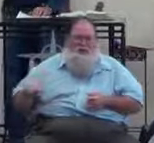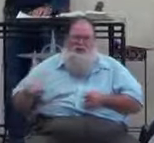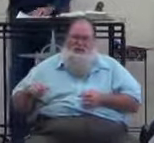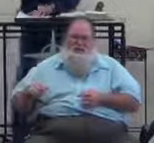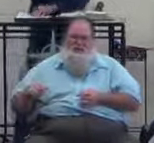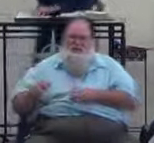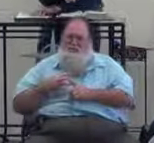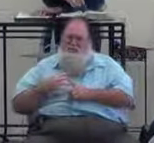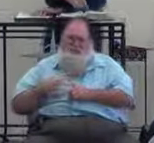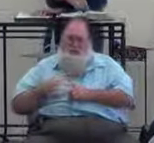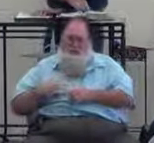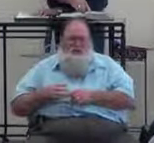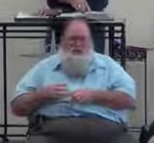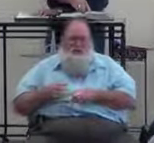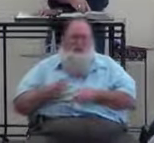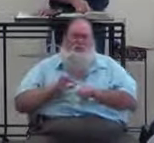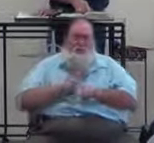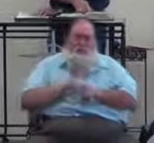And it says back there